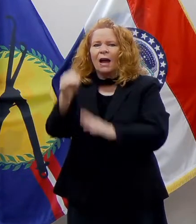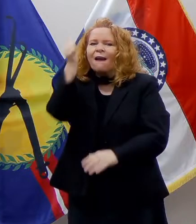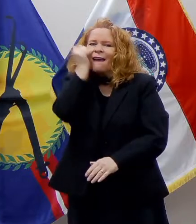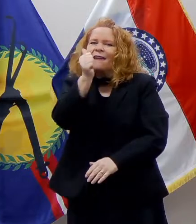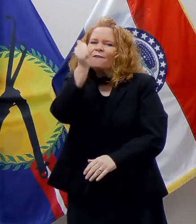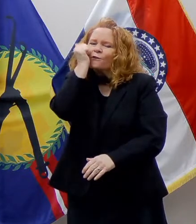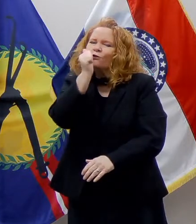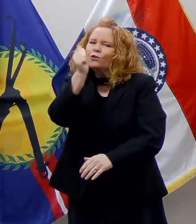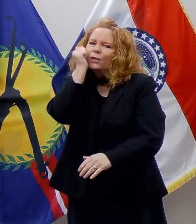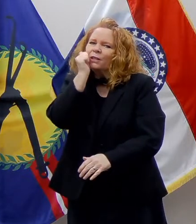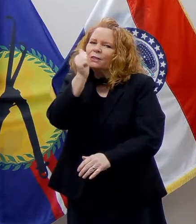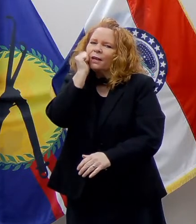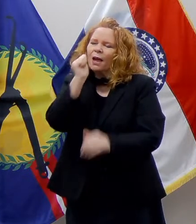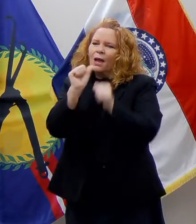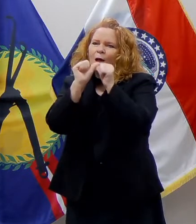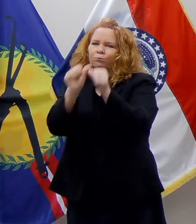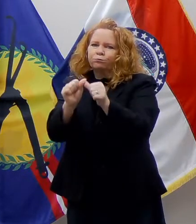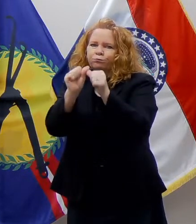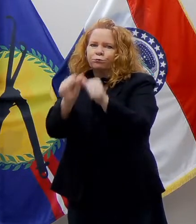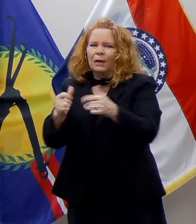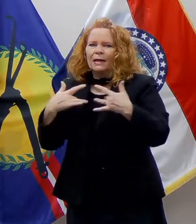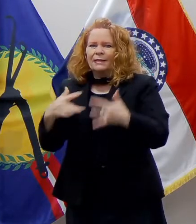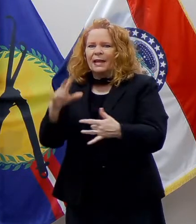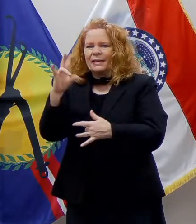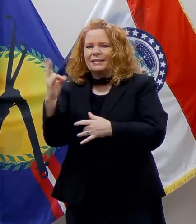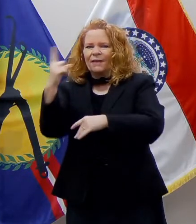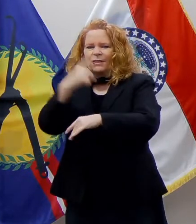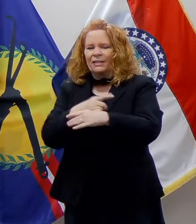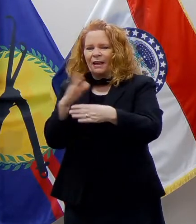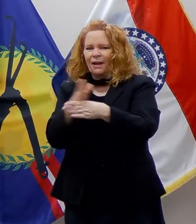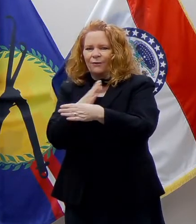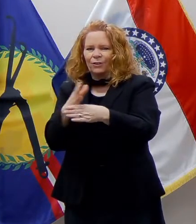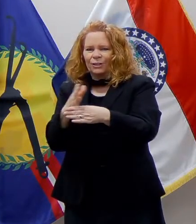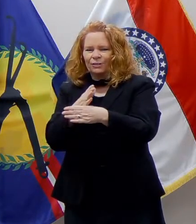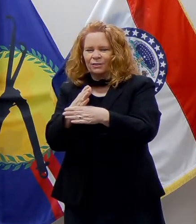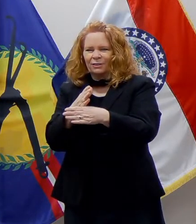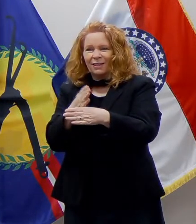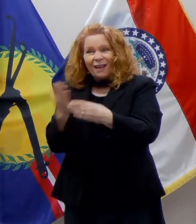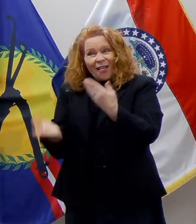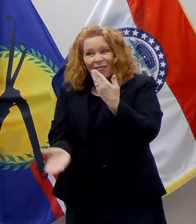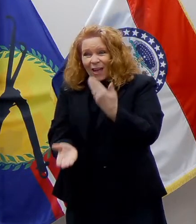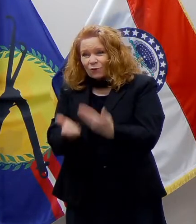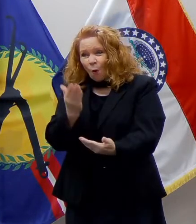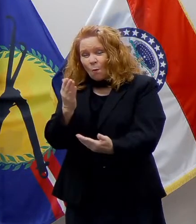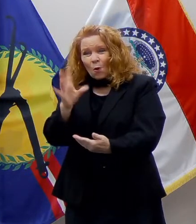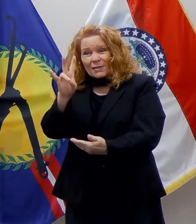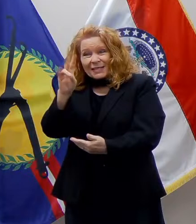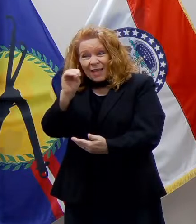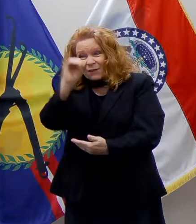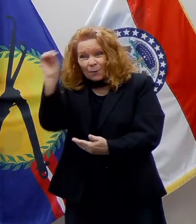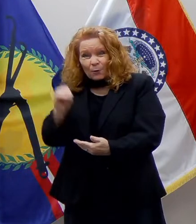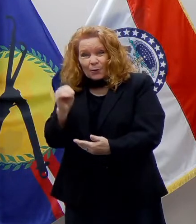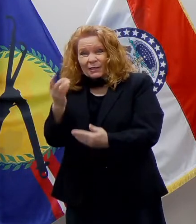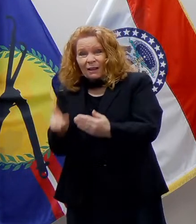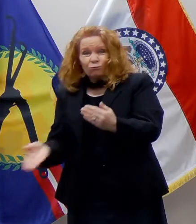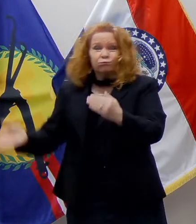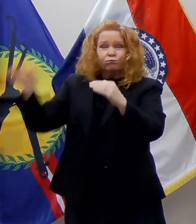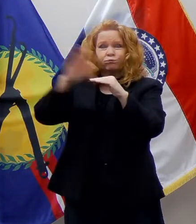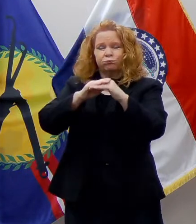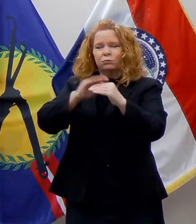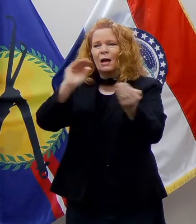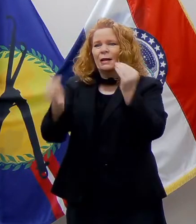on a rolling 7-day average. That's almost a 70% increase compared to the weekly